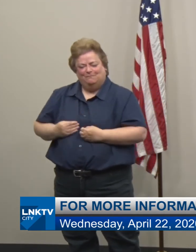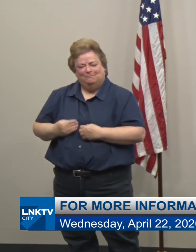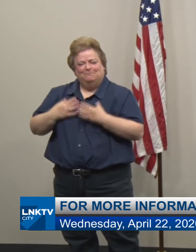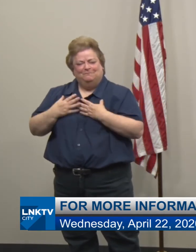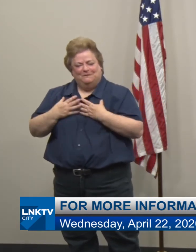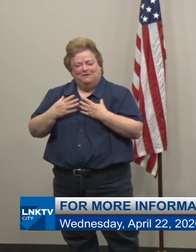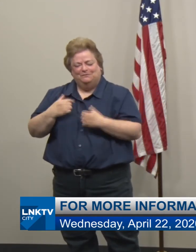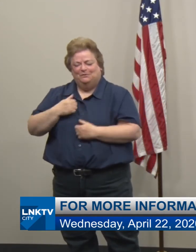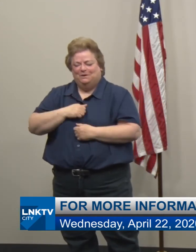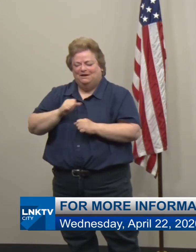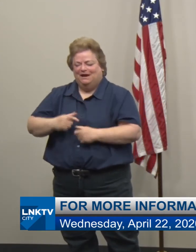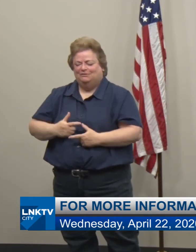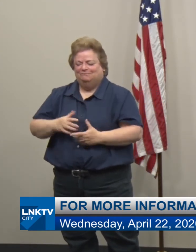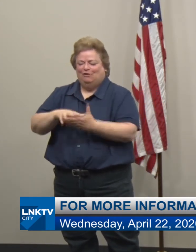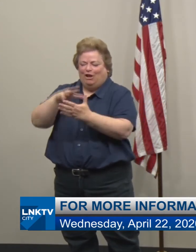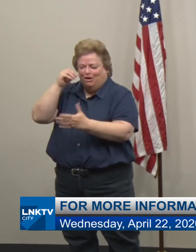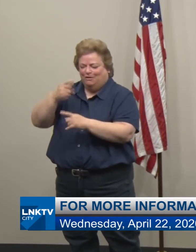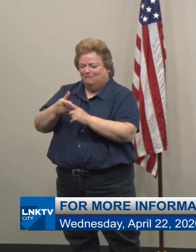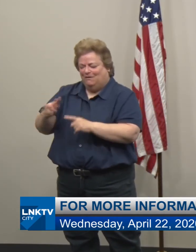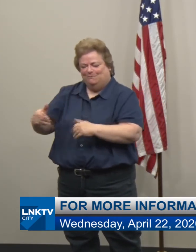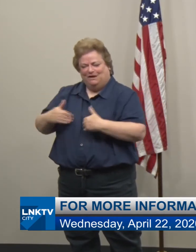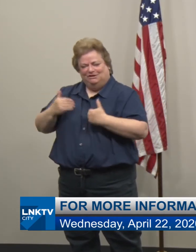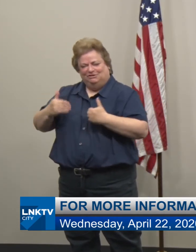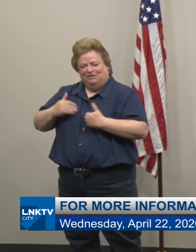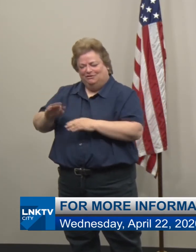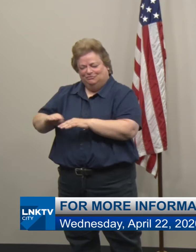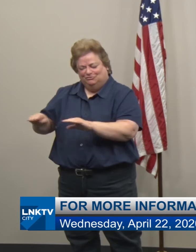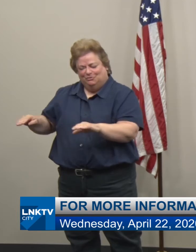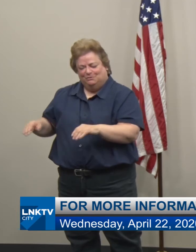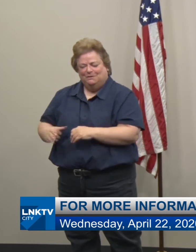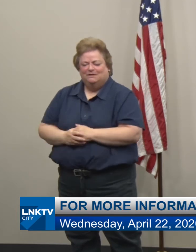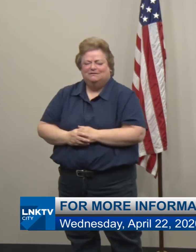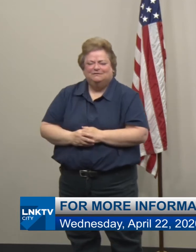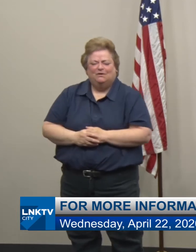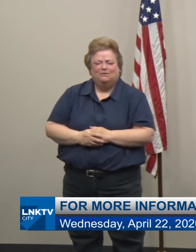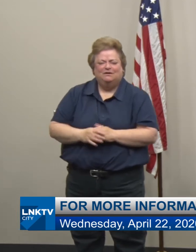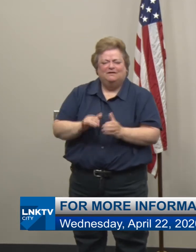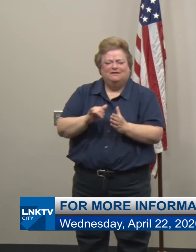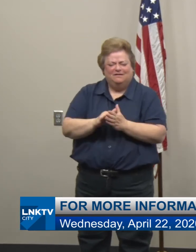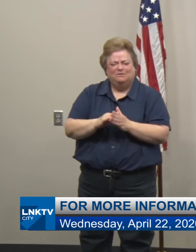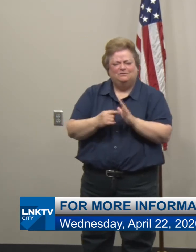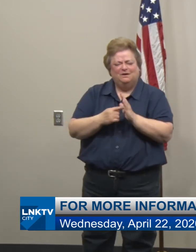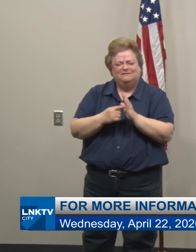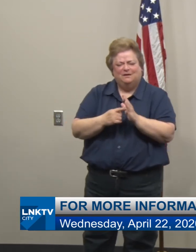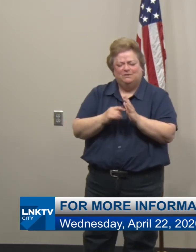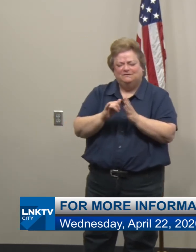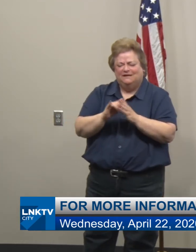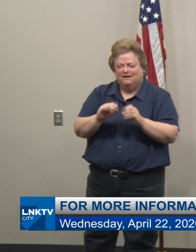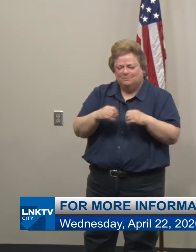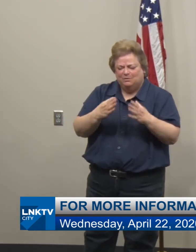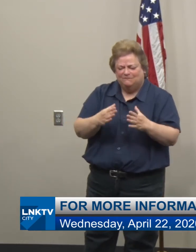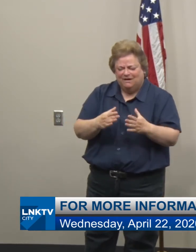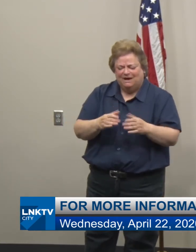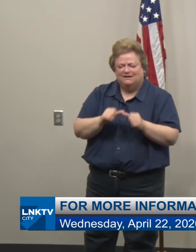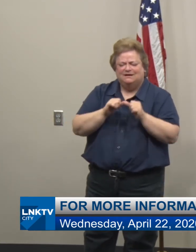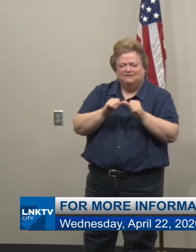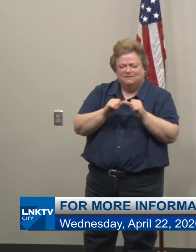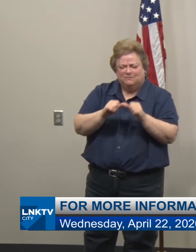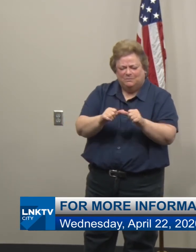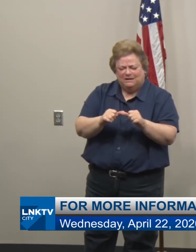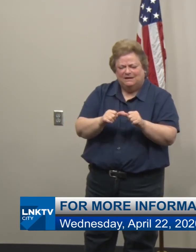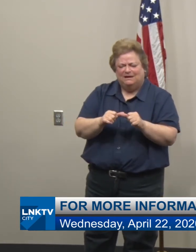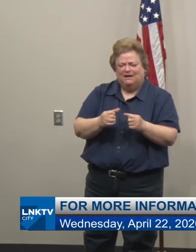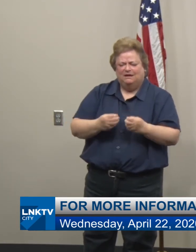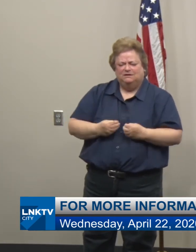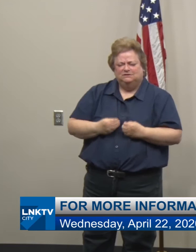young house liver. And these are just a few examples of the kinds of things that can help provide stability and nourishment to our lives during